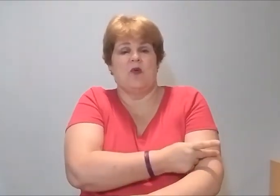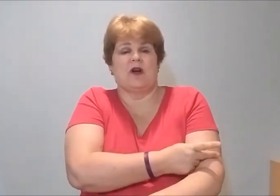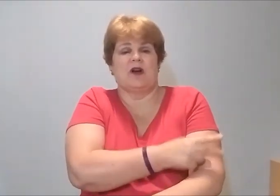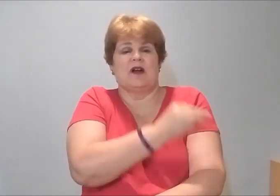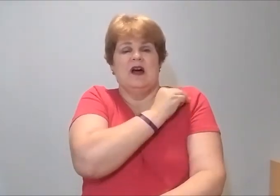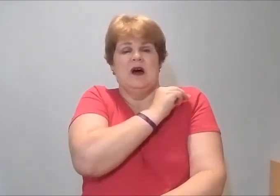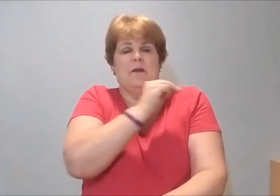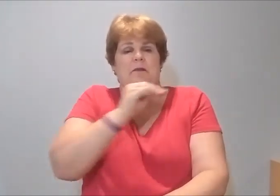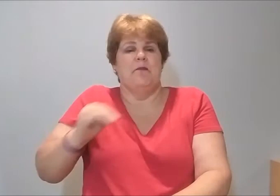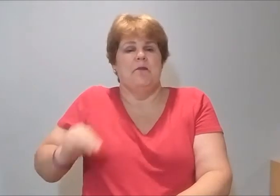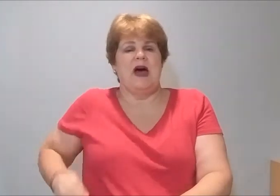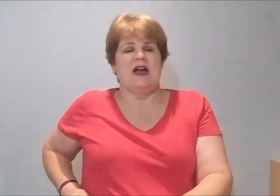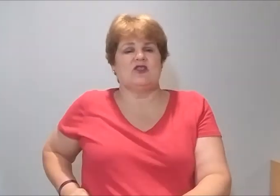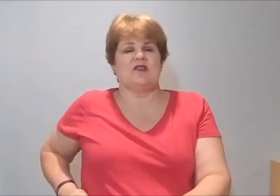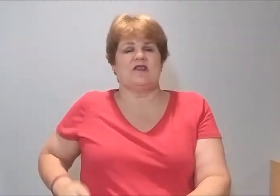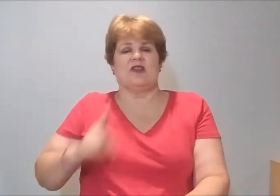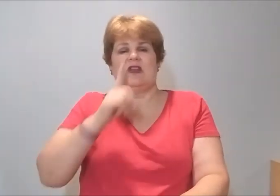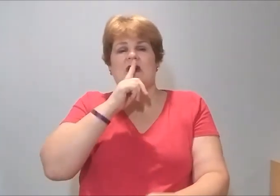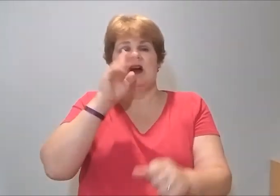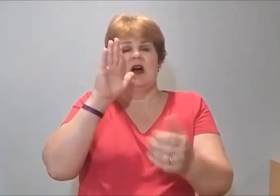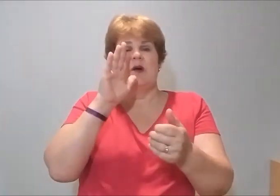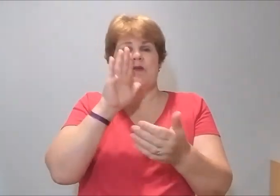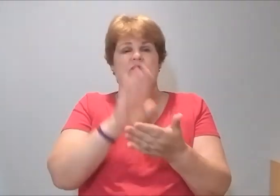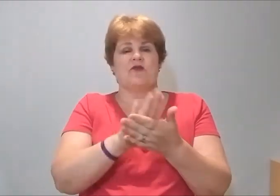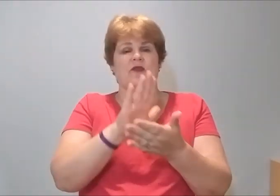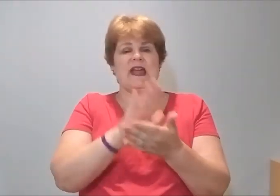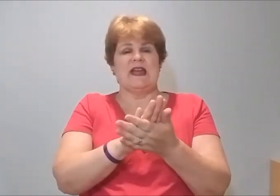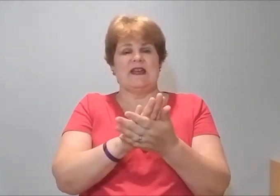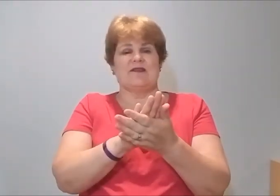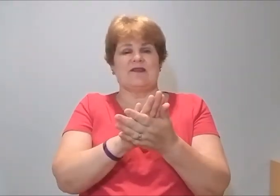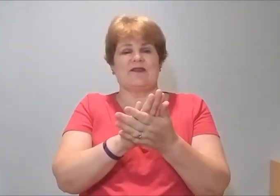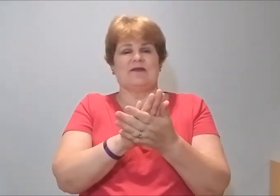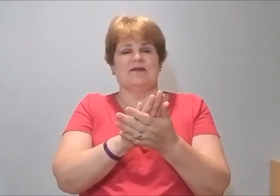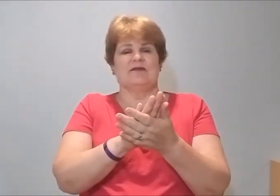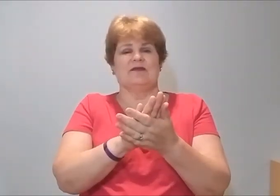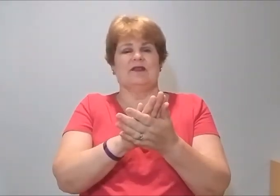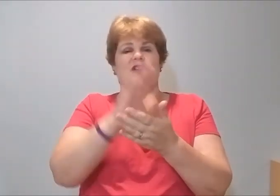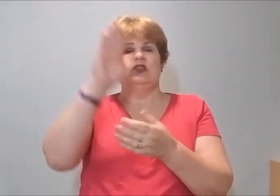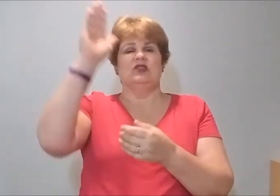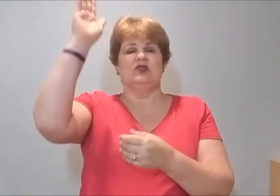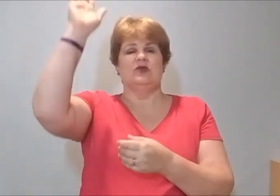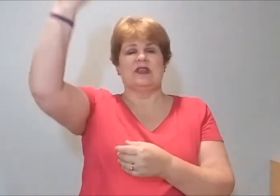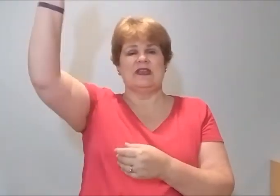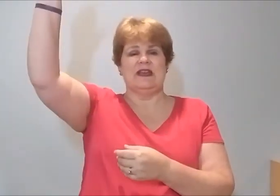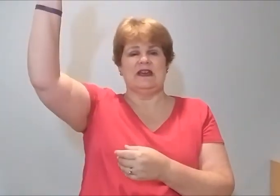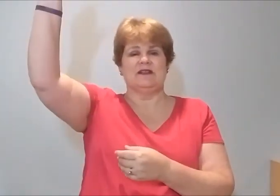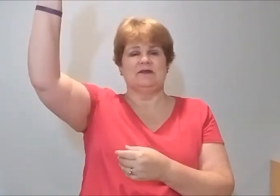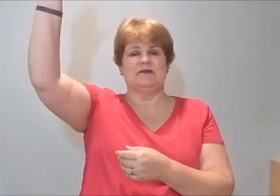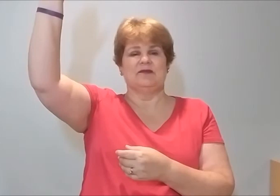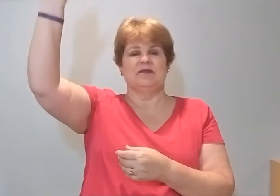Power, majesty, praise to the King.